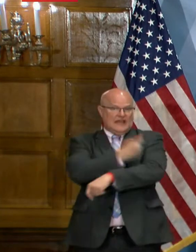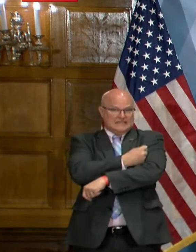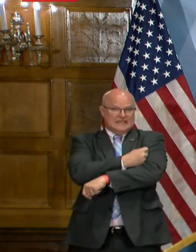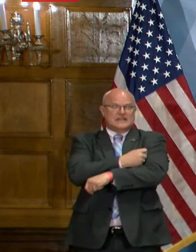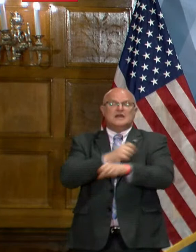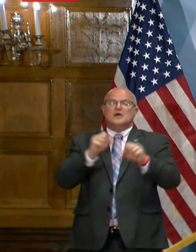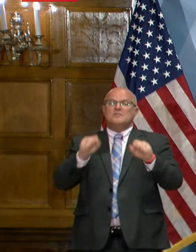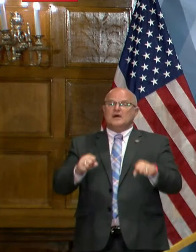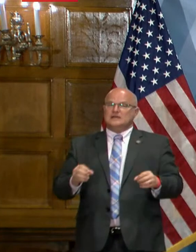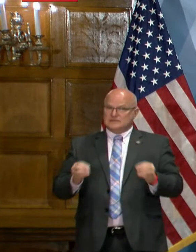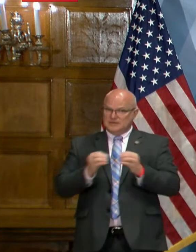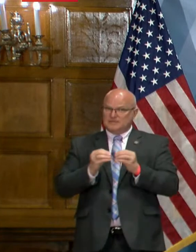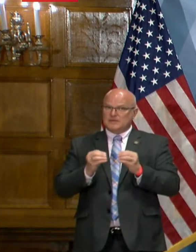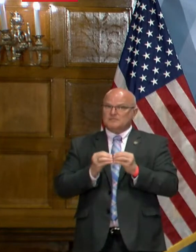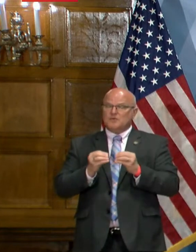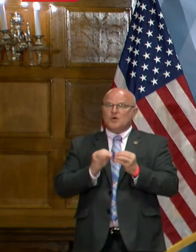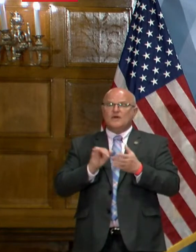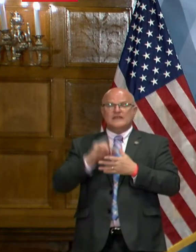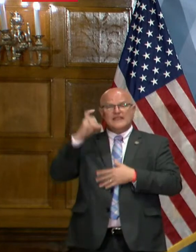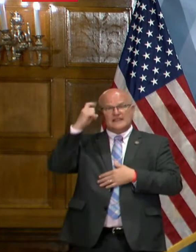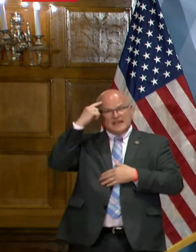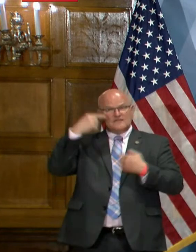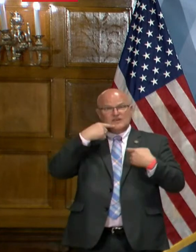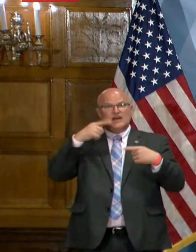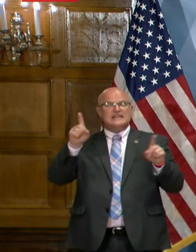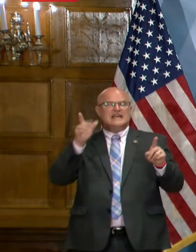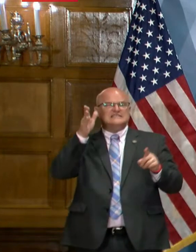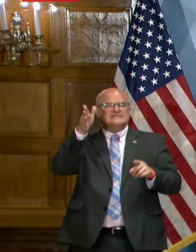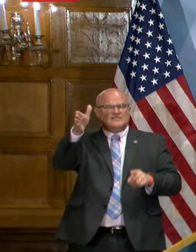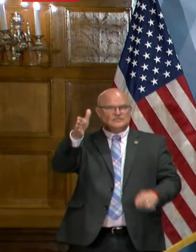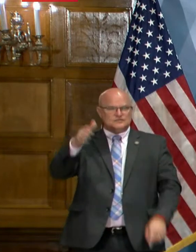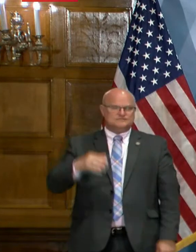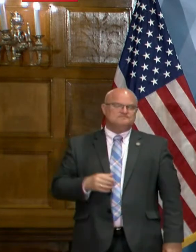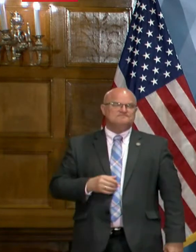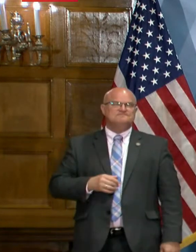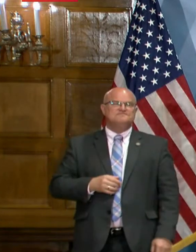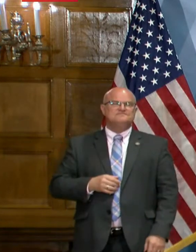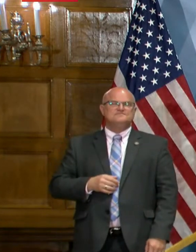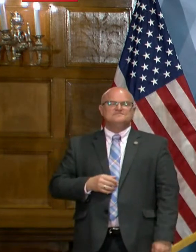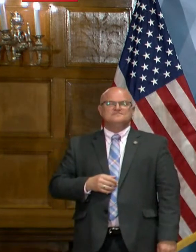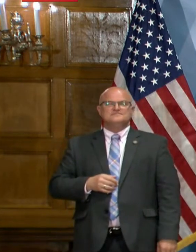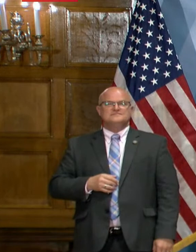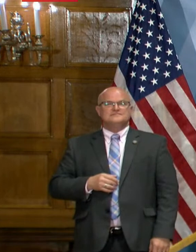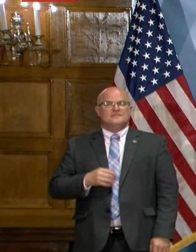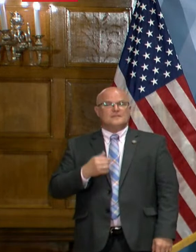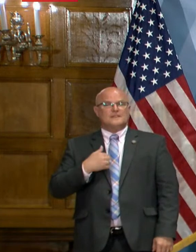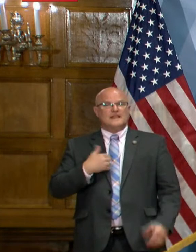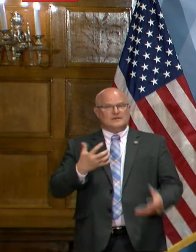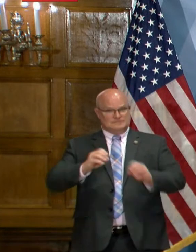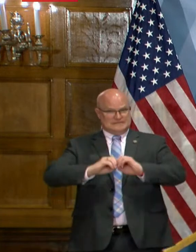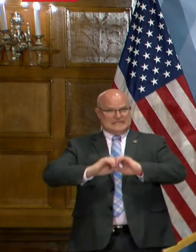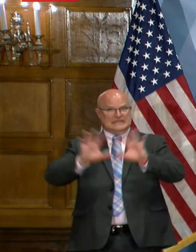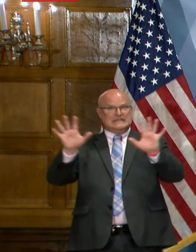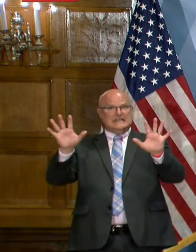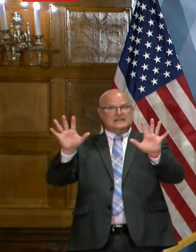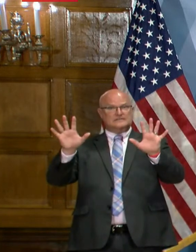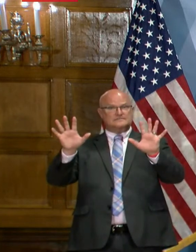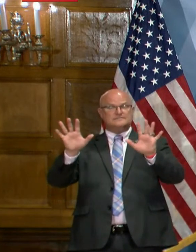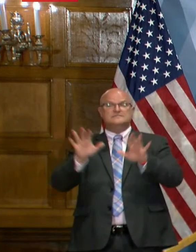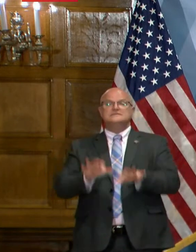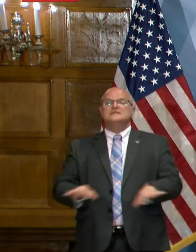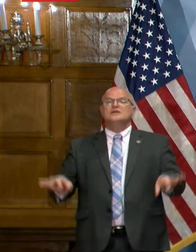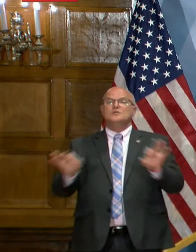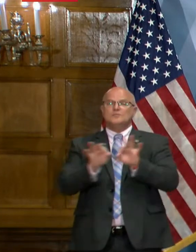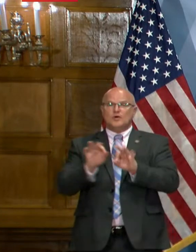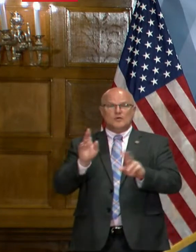and possibly more of these, which the governor will announce in the near future. I want to make it very clear that it's important for